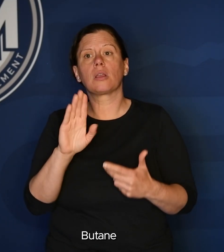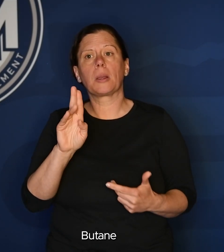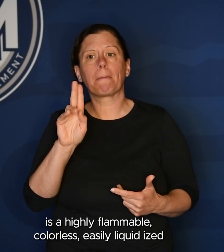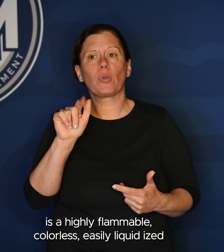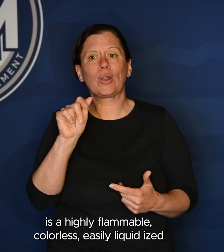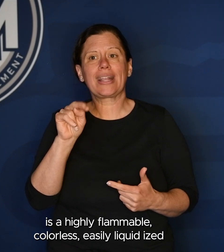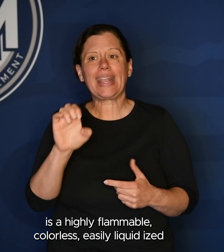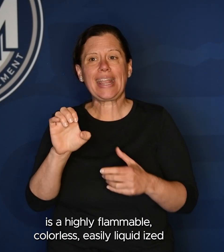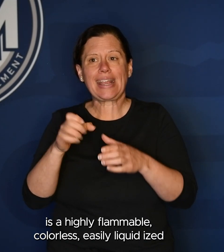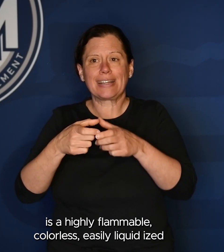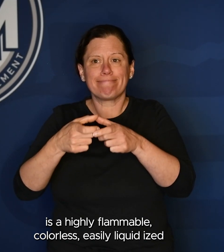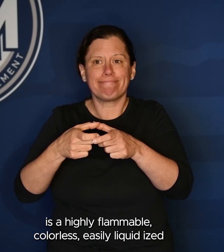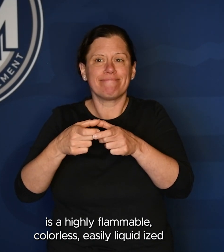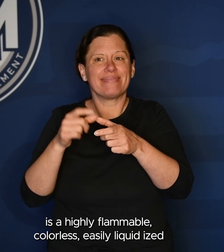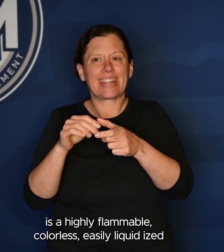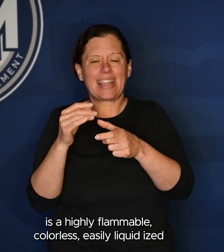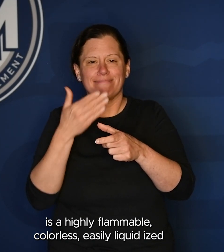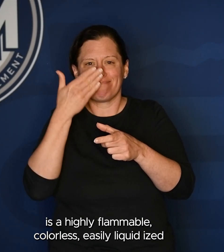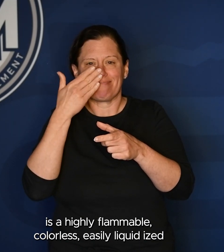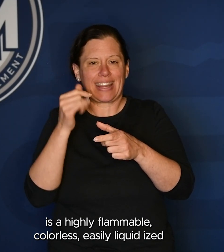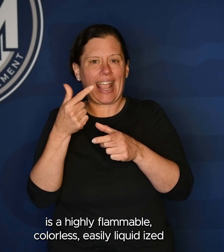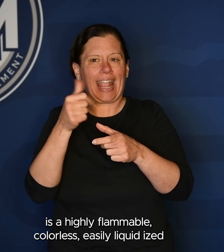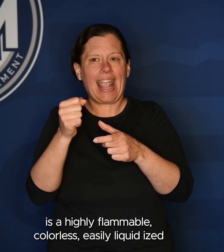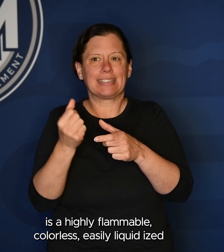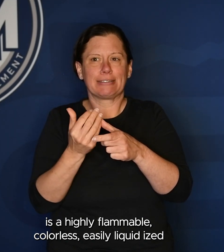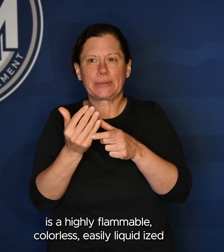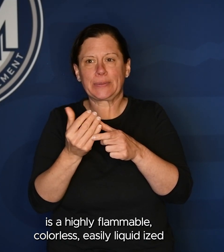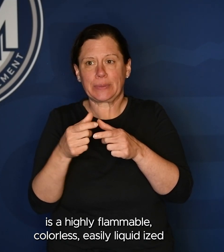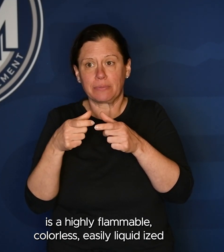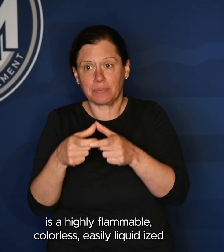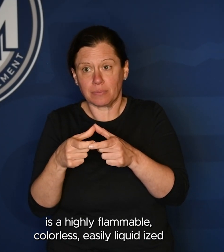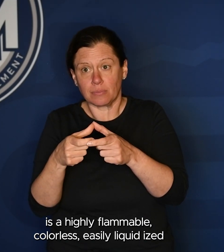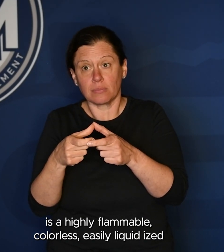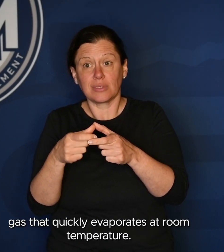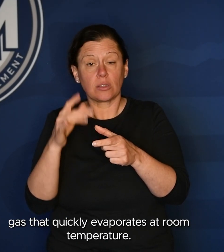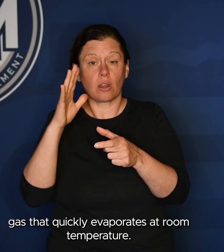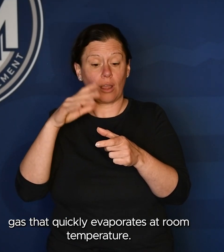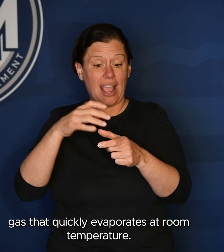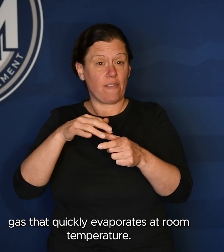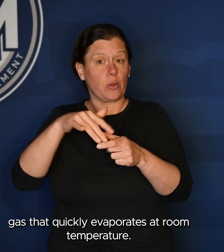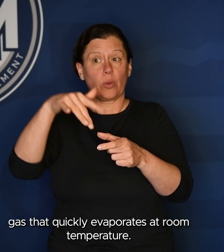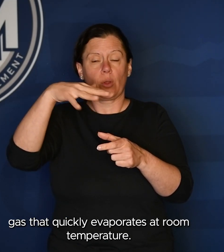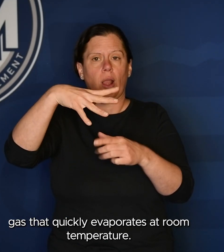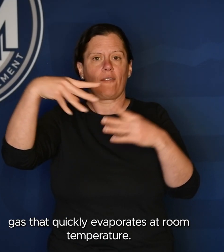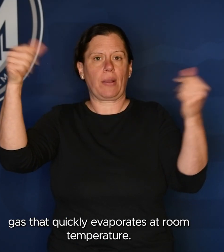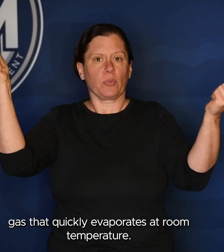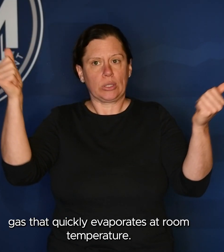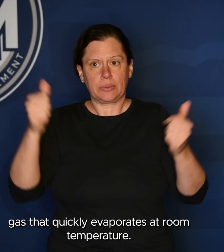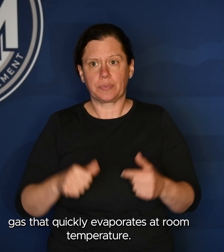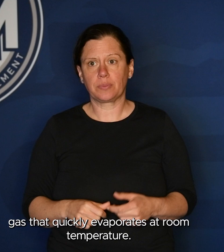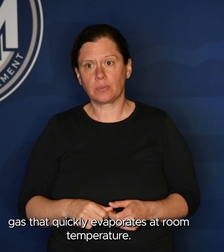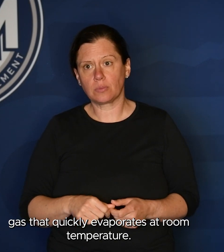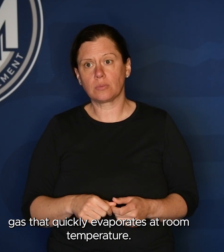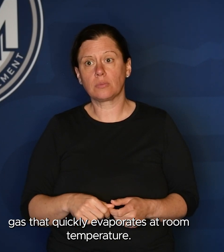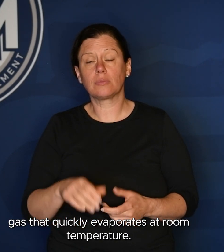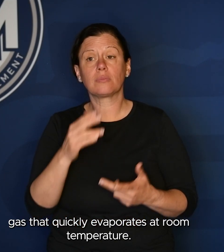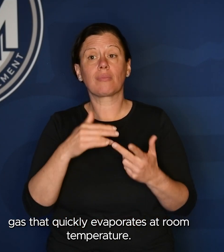Butane is a highly flammable, colorless, easily liquidized gas that quickly evaporates at room